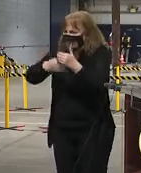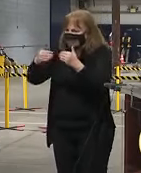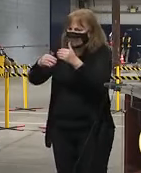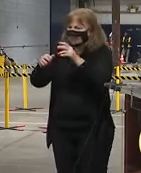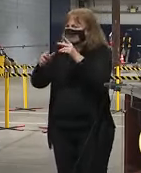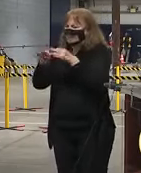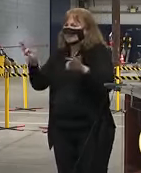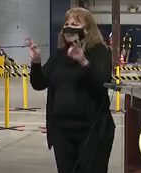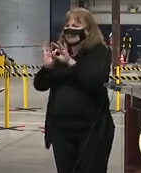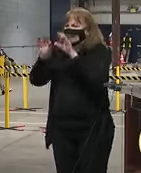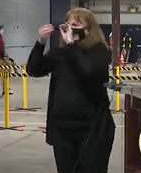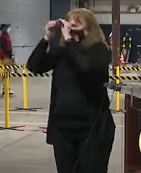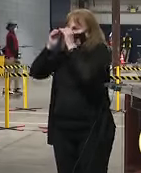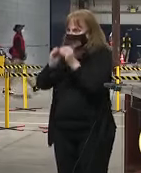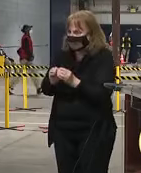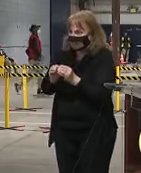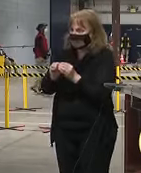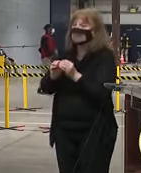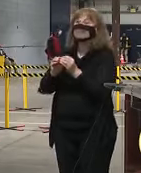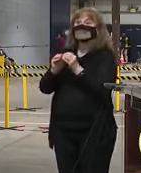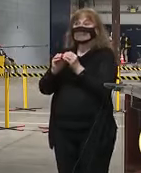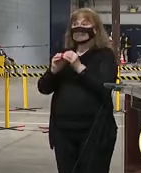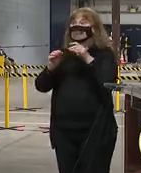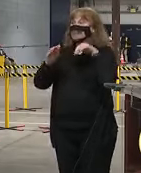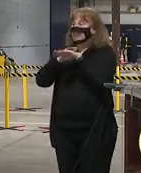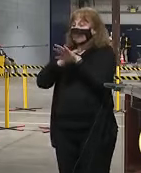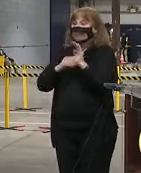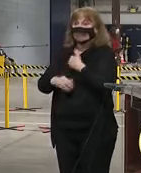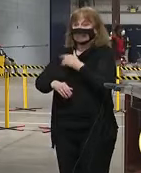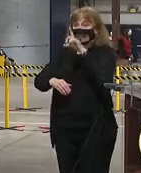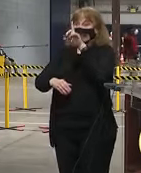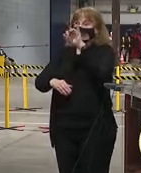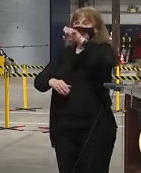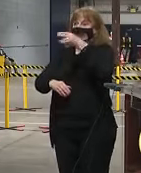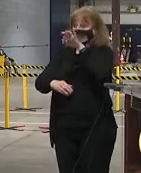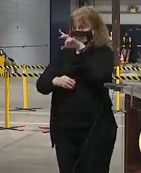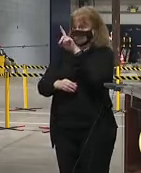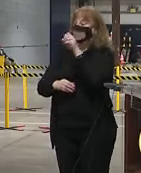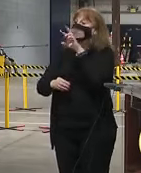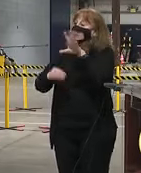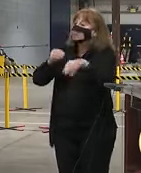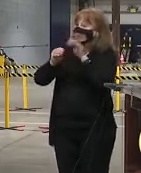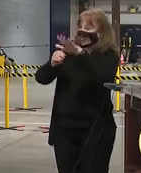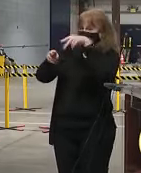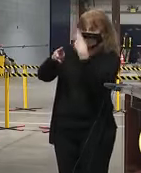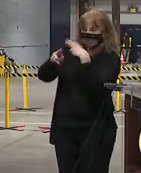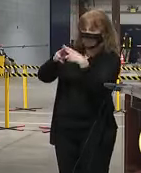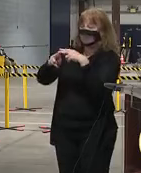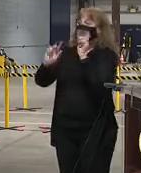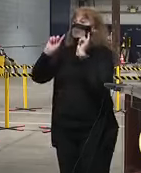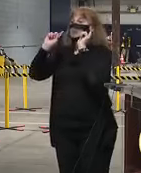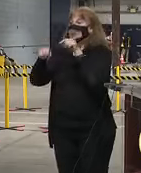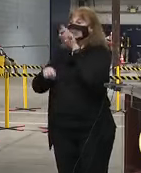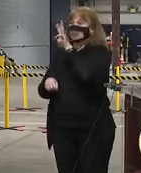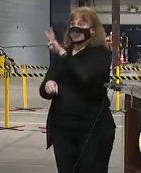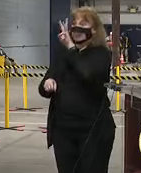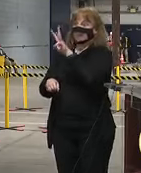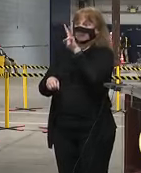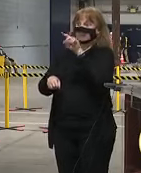metrics. To access our vaccine dashboard or to add your name to the registry, you can visit